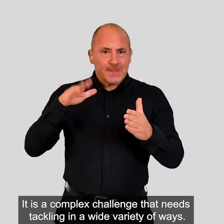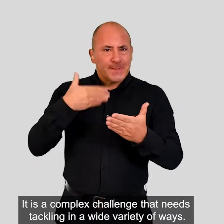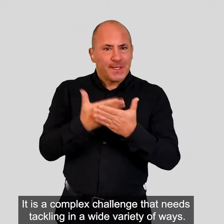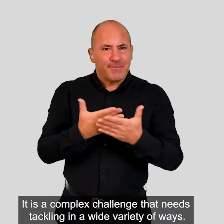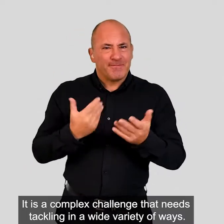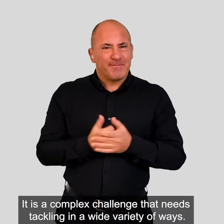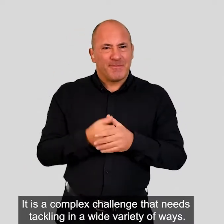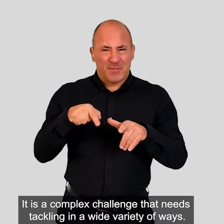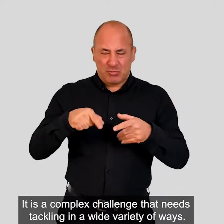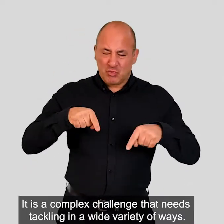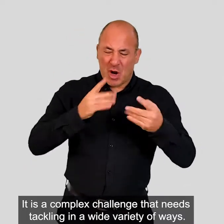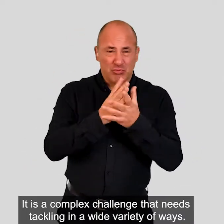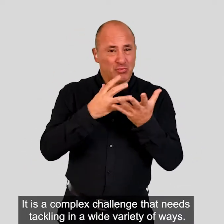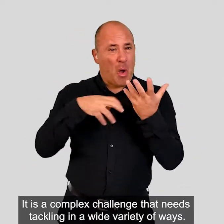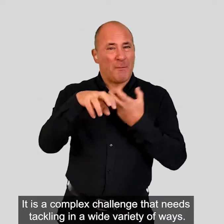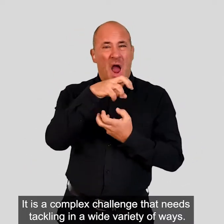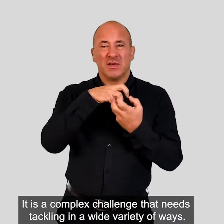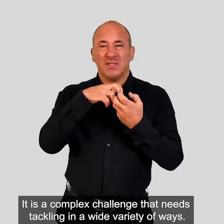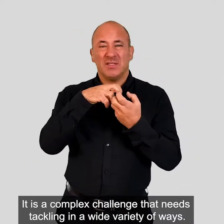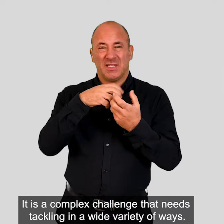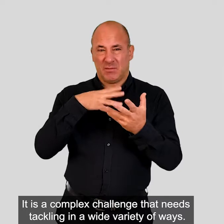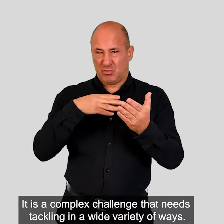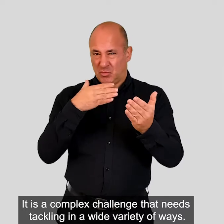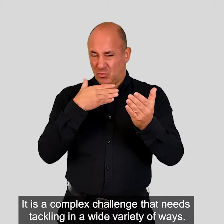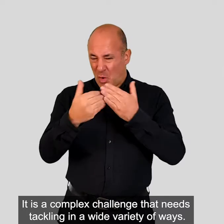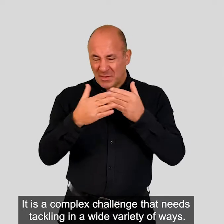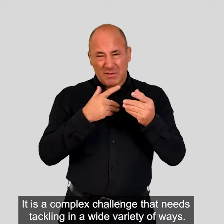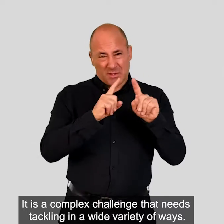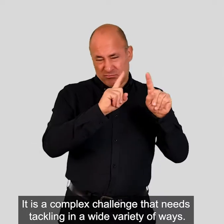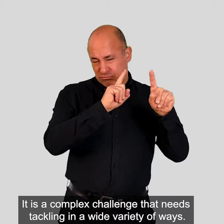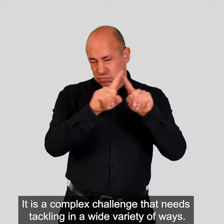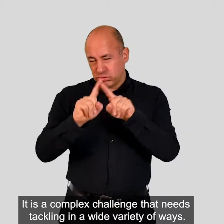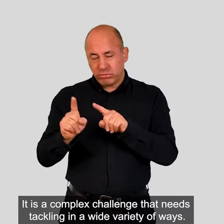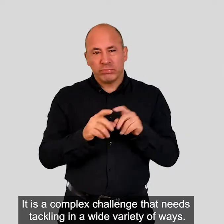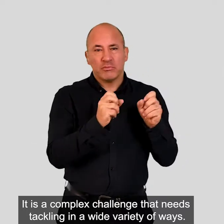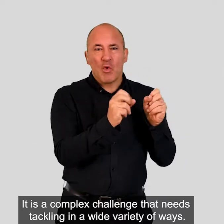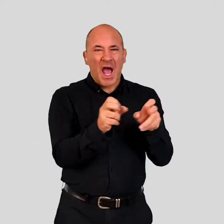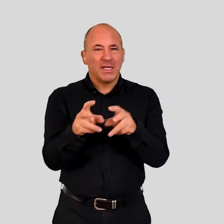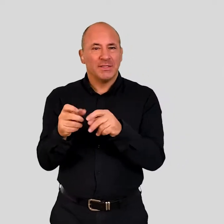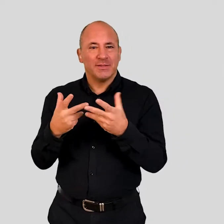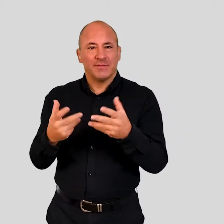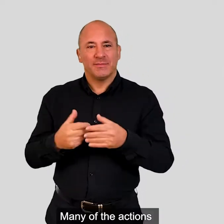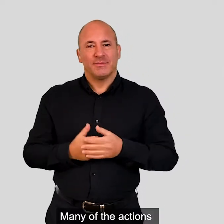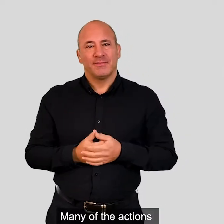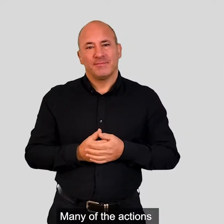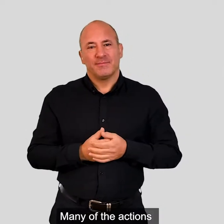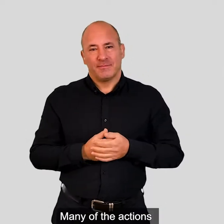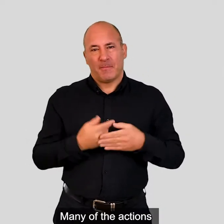is a complex challenge that needs tackling in a wide variety of ways. Many